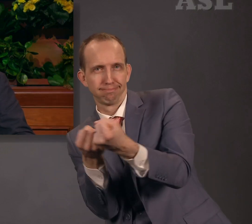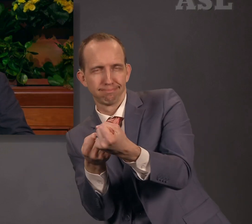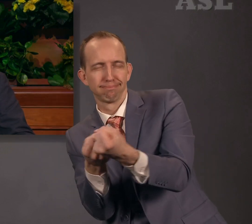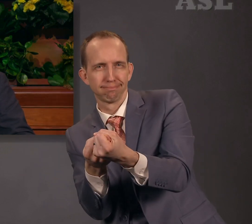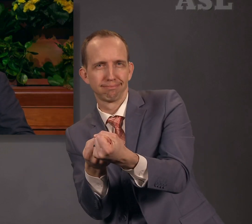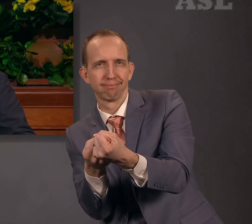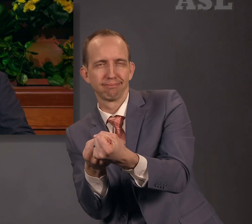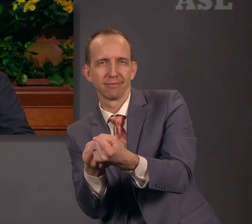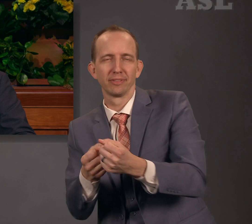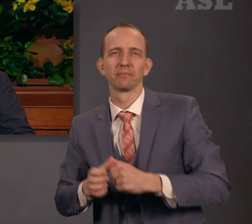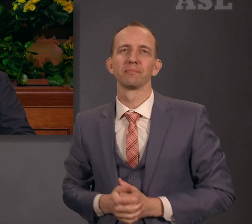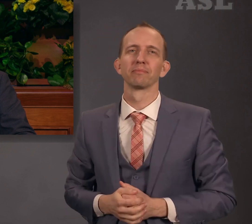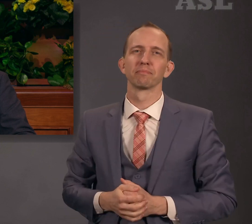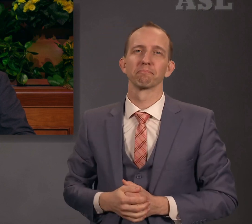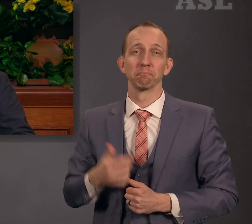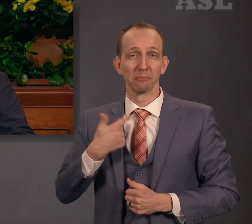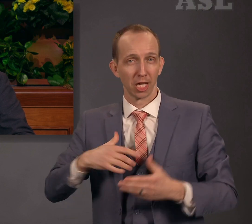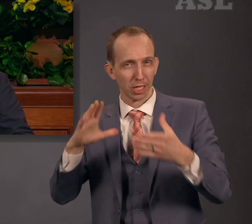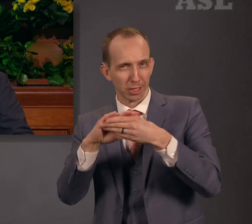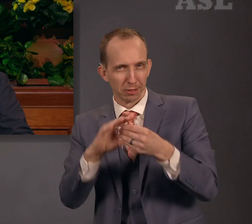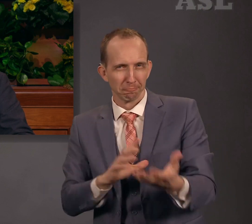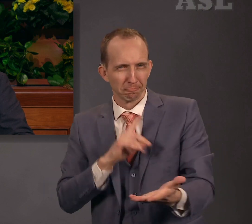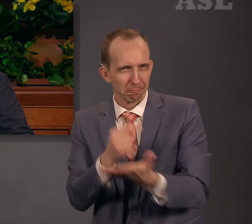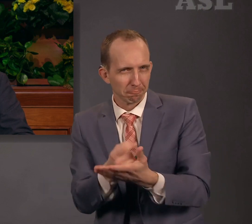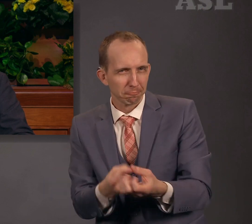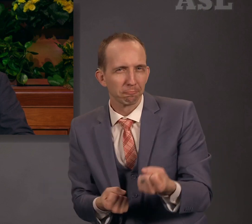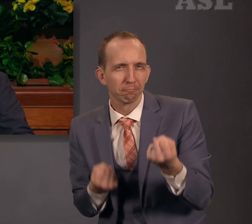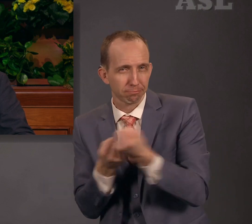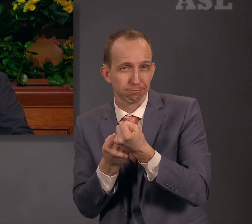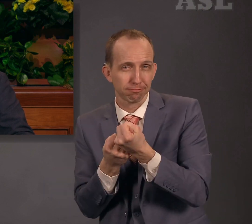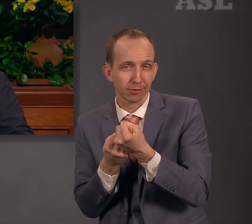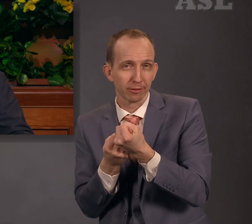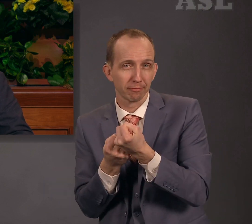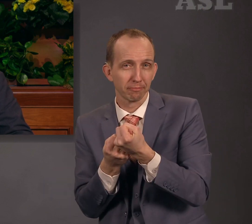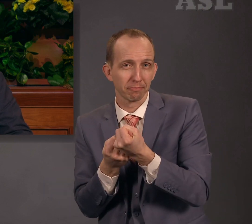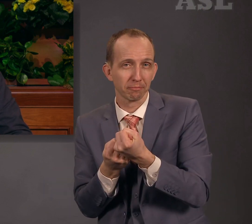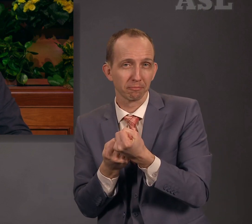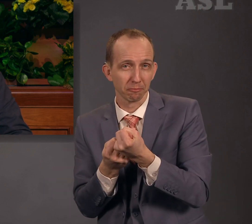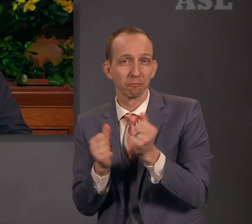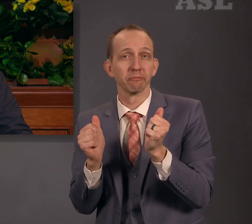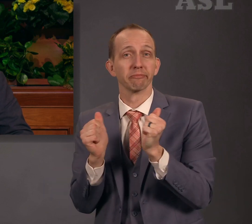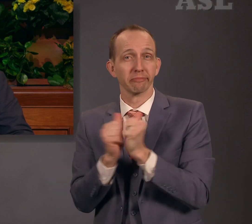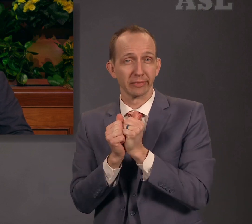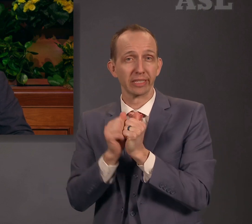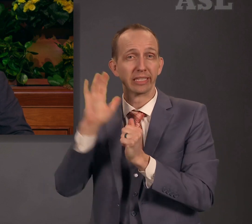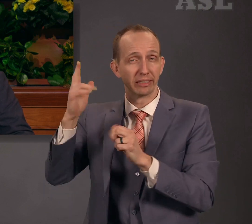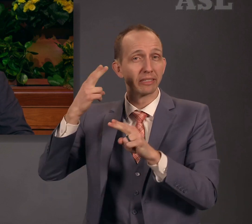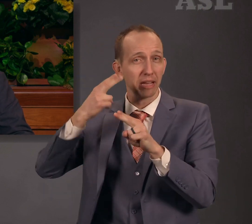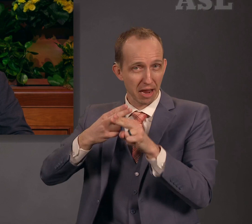you. This is my witness and testimony. In the sacred name